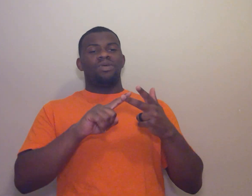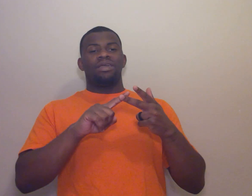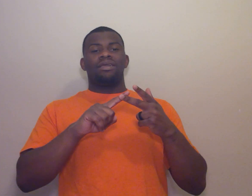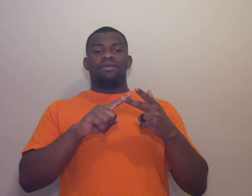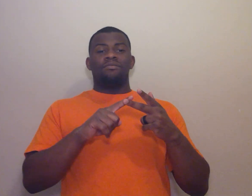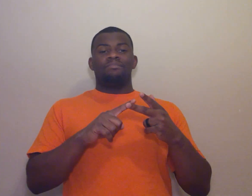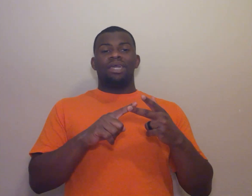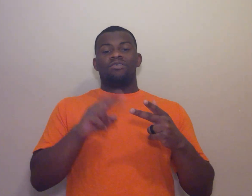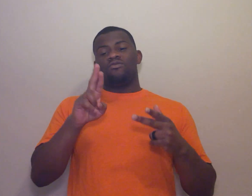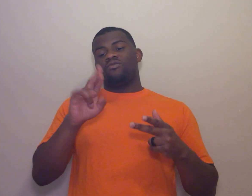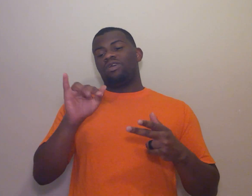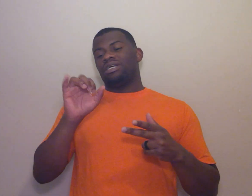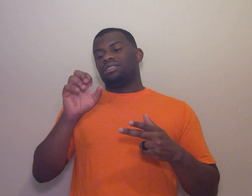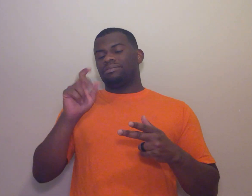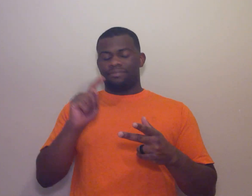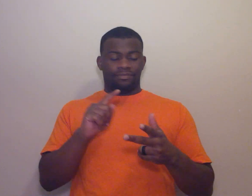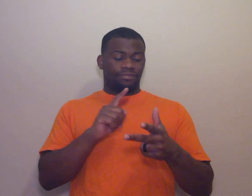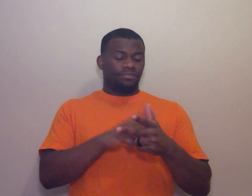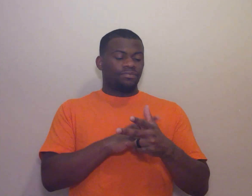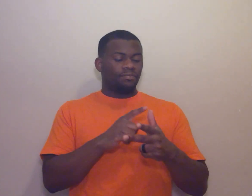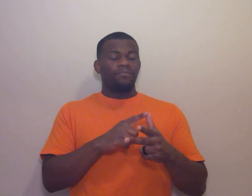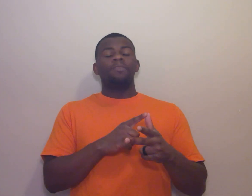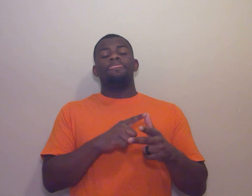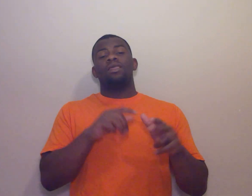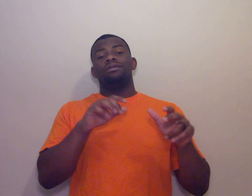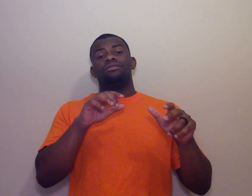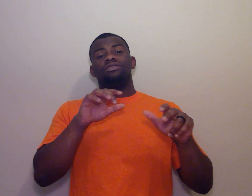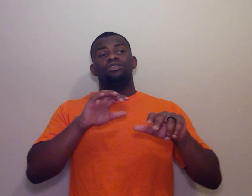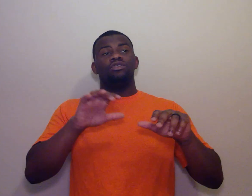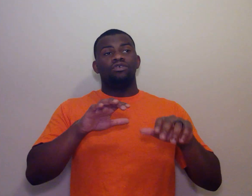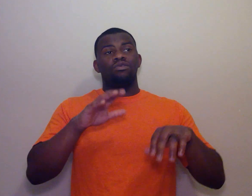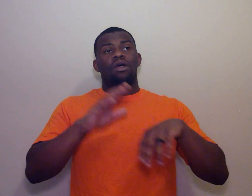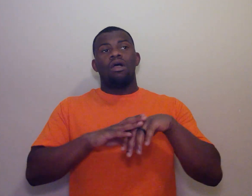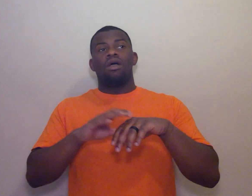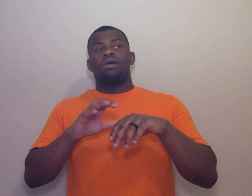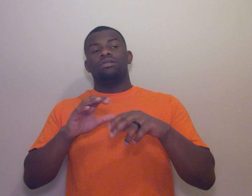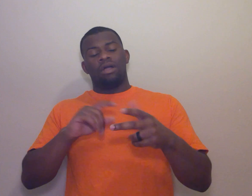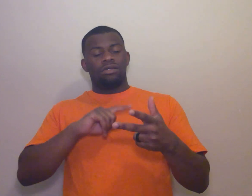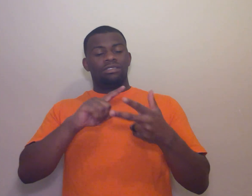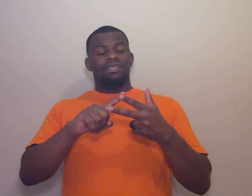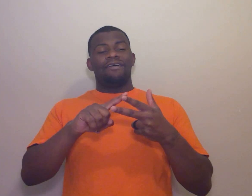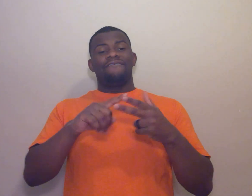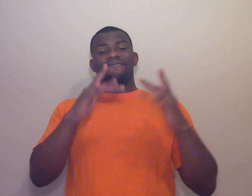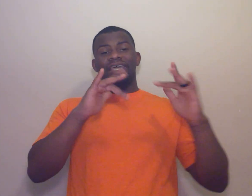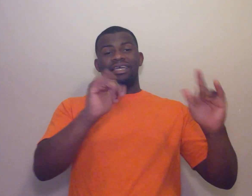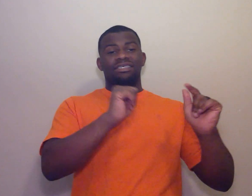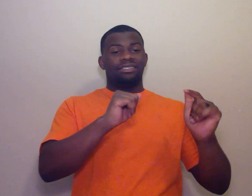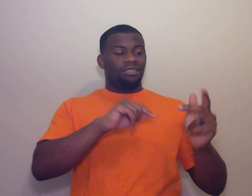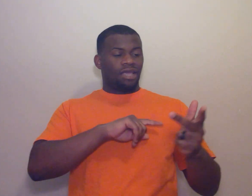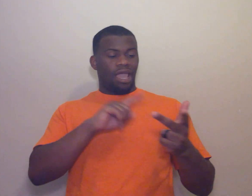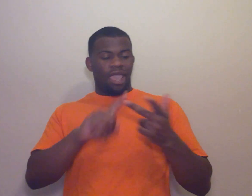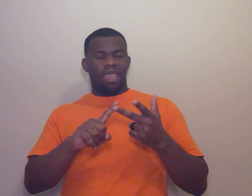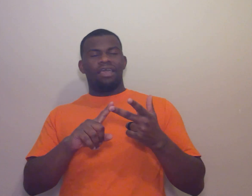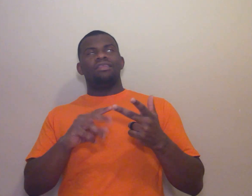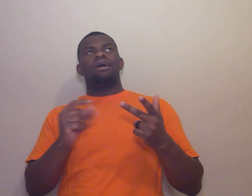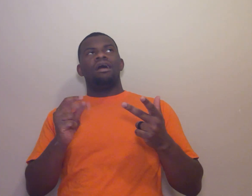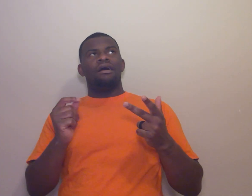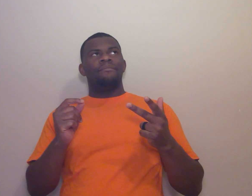clause, vacancies, because vacancy, if you're not paying, can lead to a foreclosure and so on, and